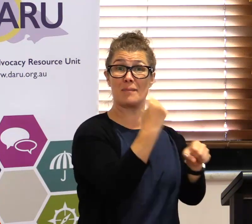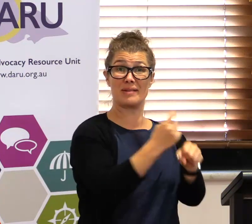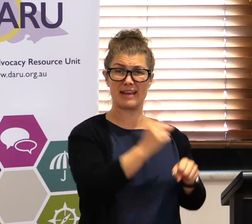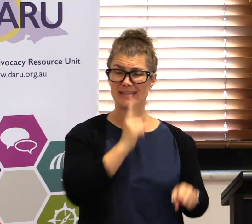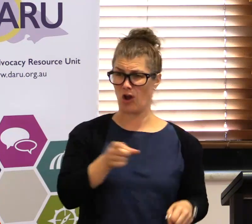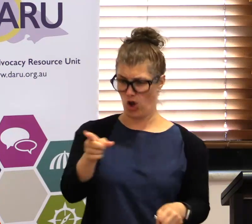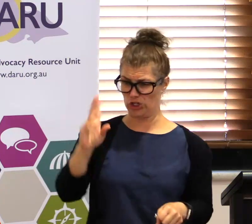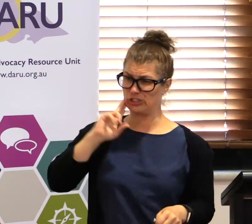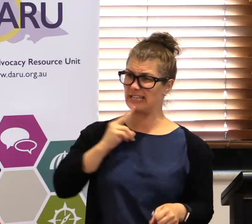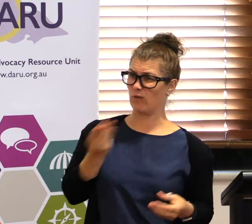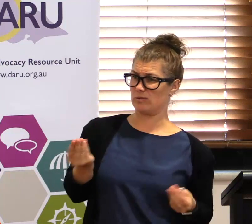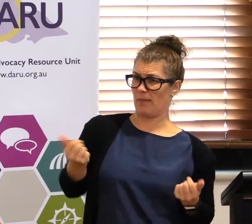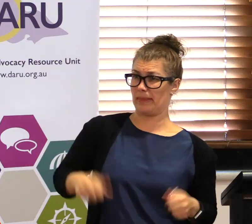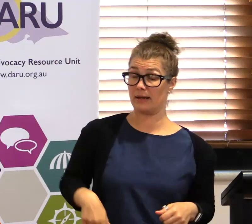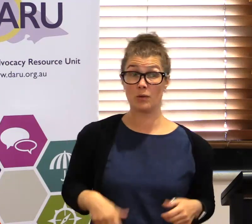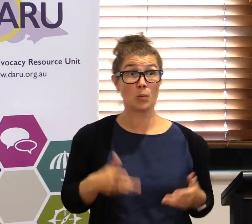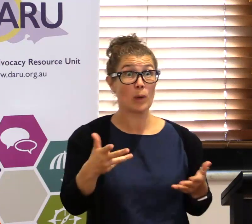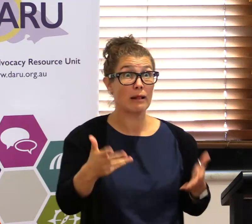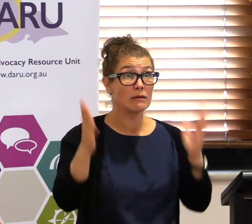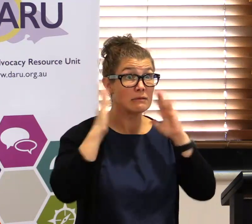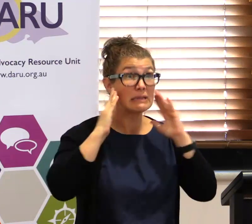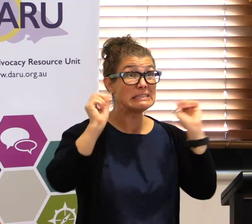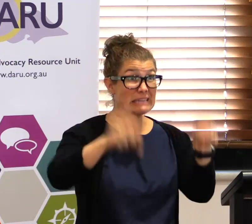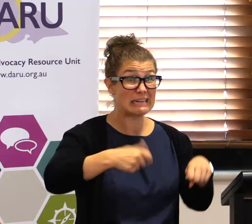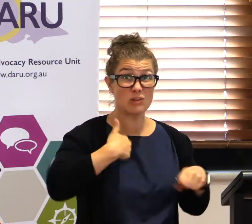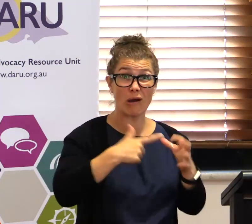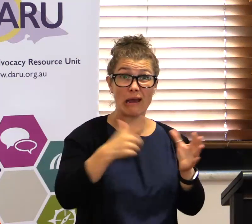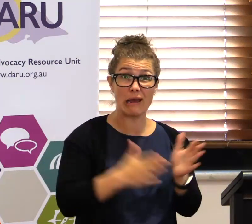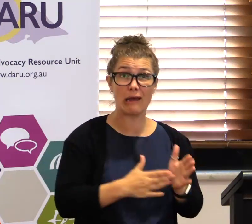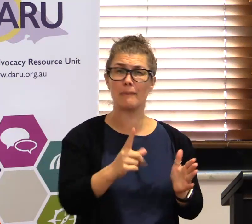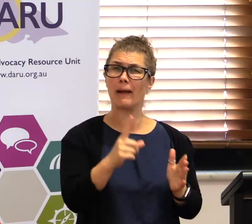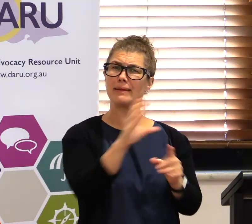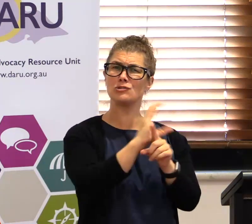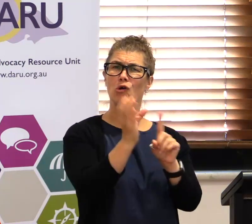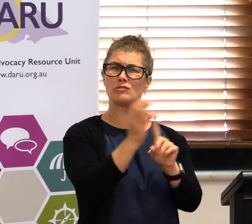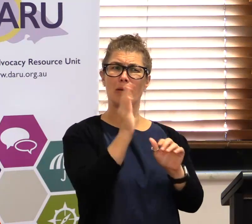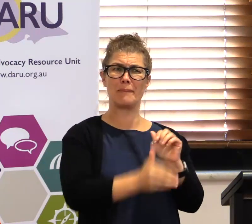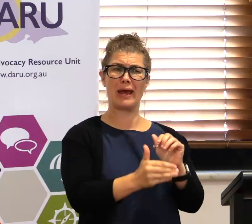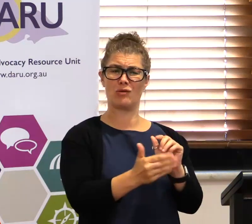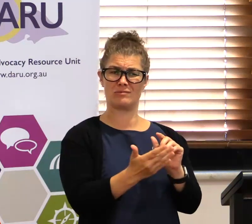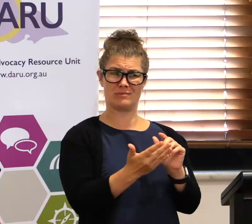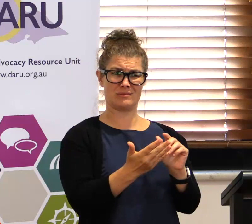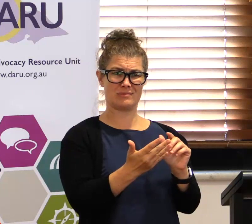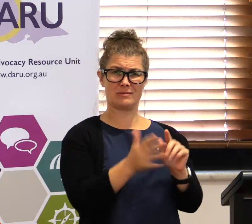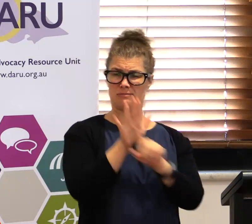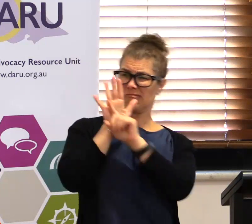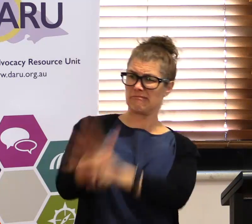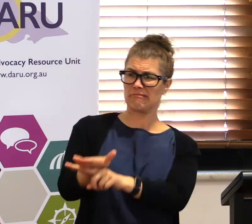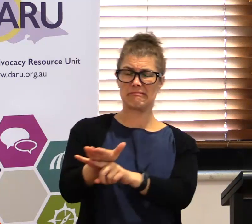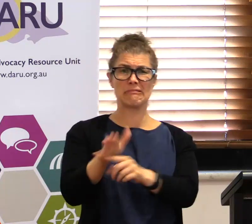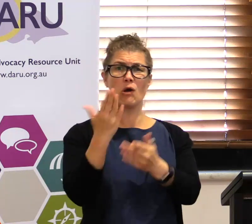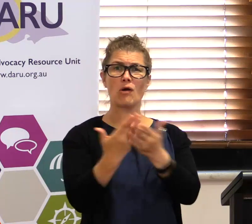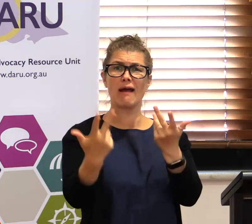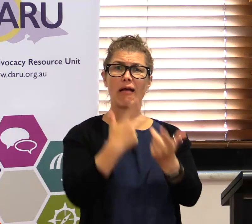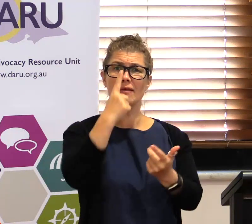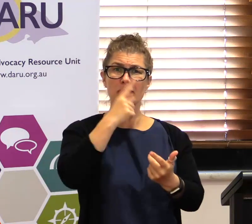something? And I said, it is just this culture of dehumanising, and it just chips away